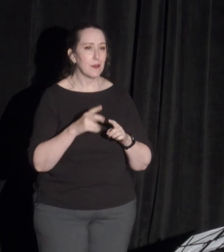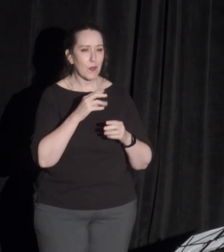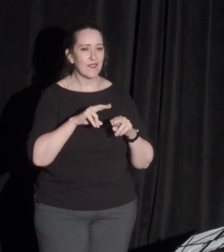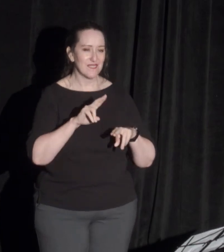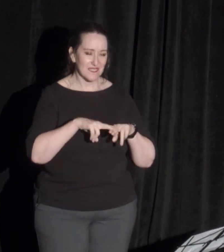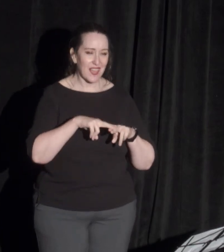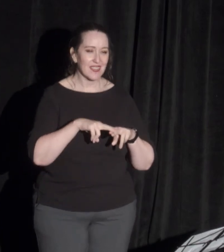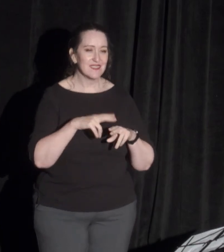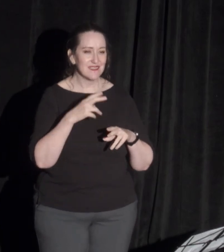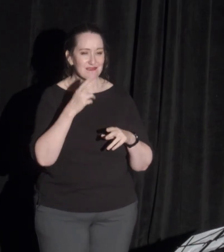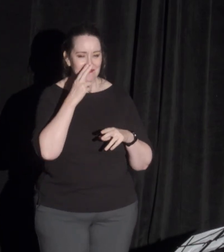person.